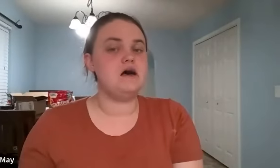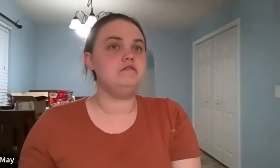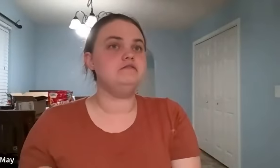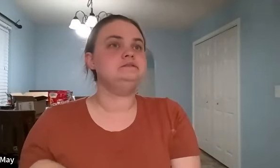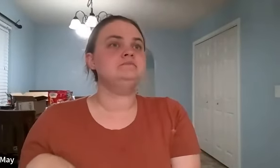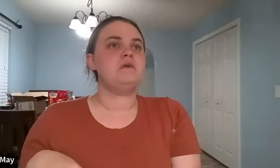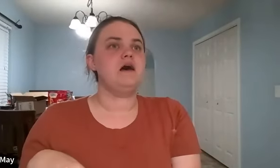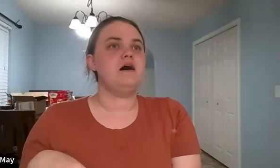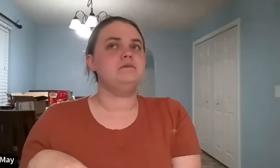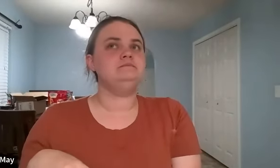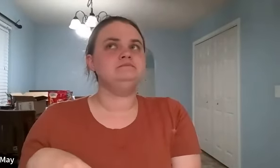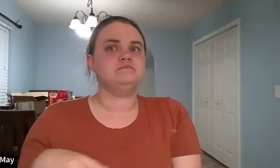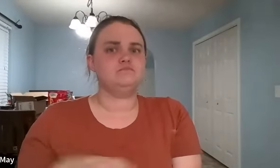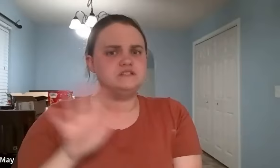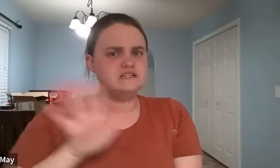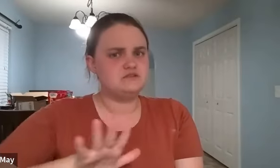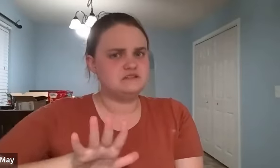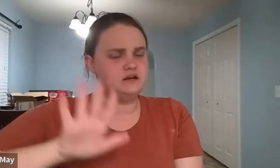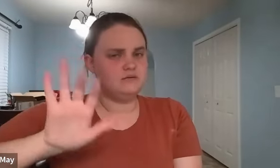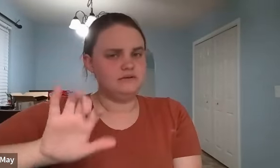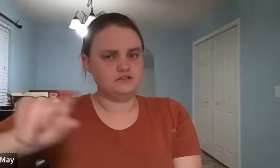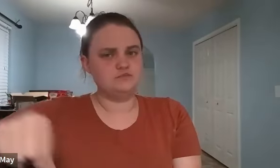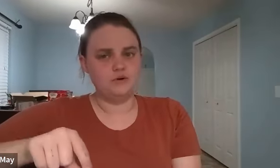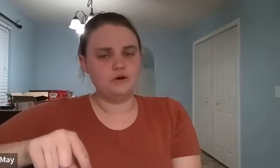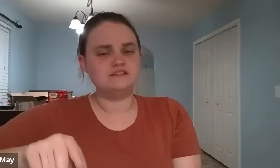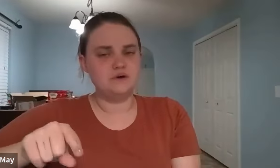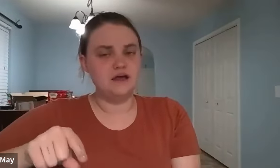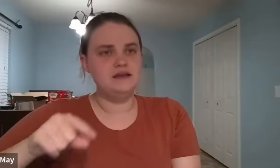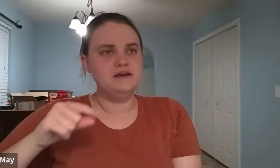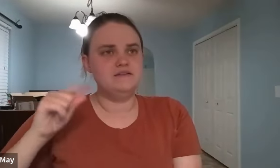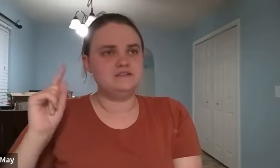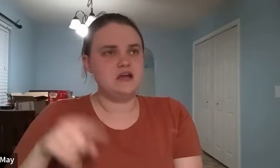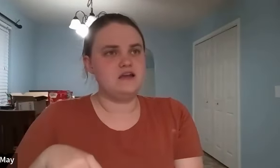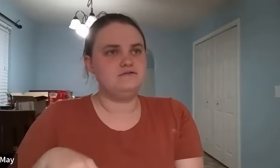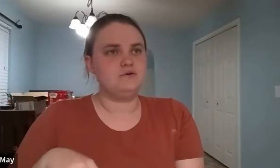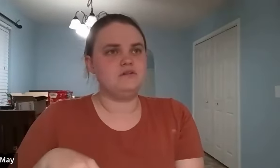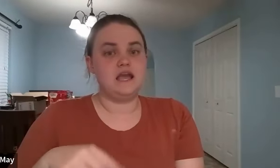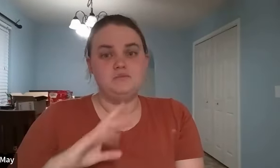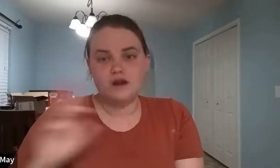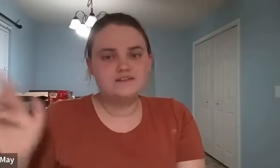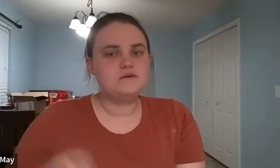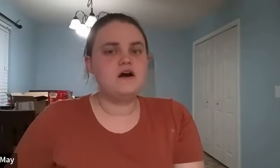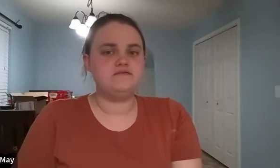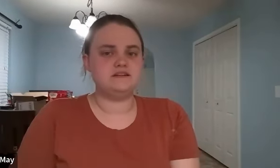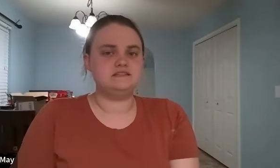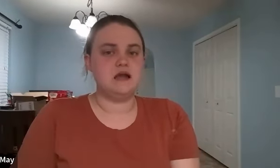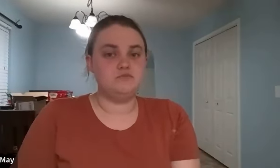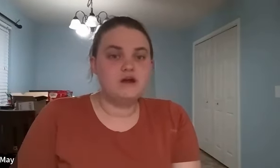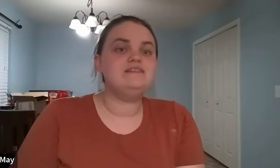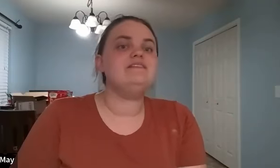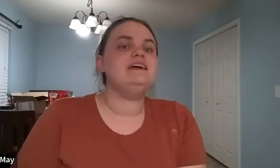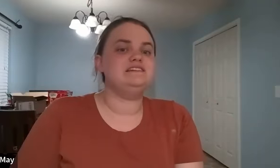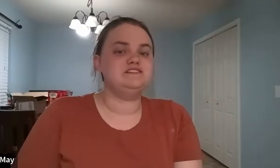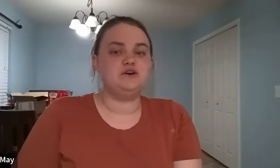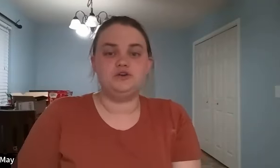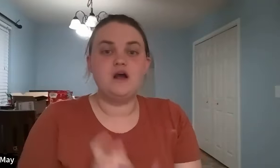itself. We'll see those later with our sports, but the sign for like, I'm running for office, I'm running late, you know, you're not